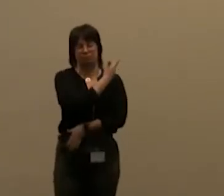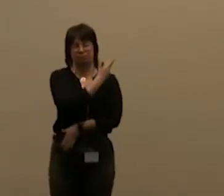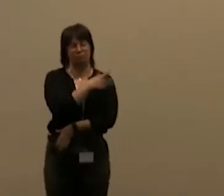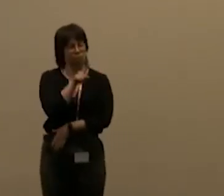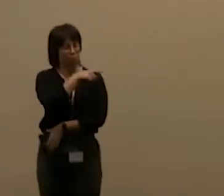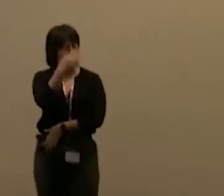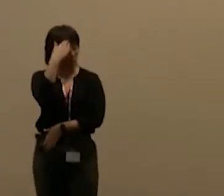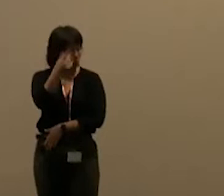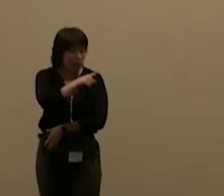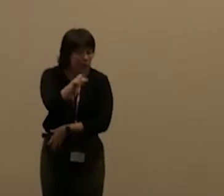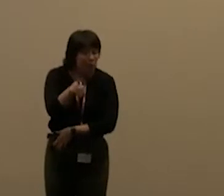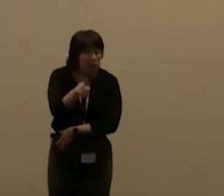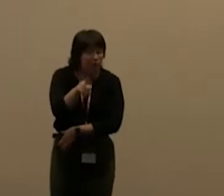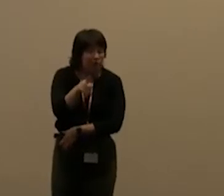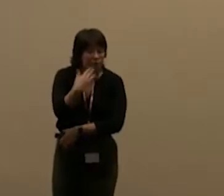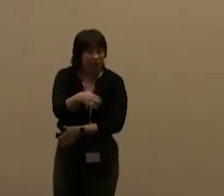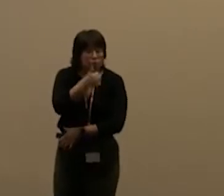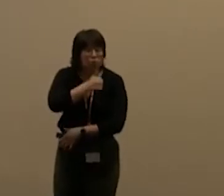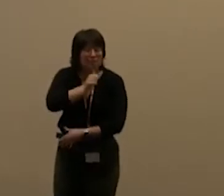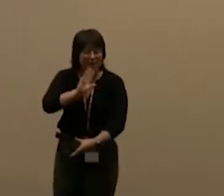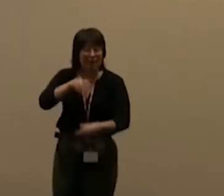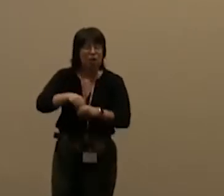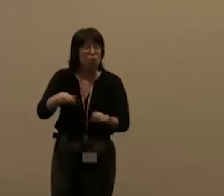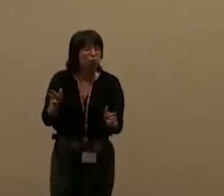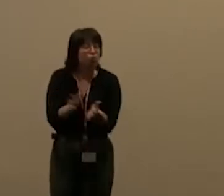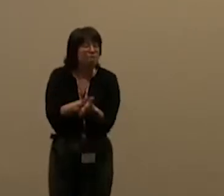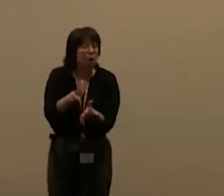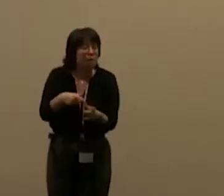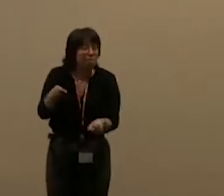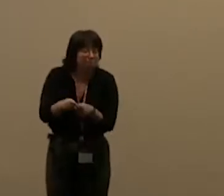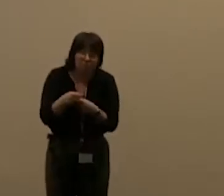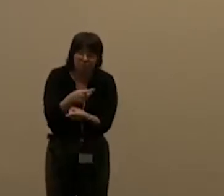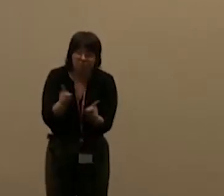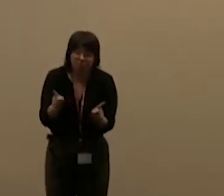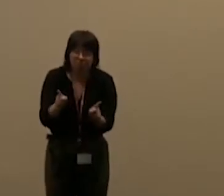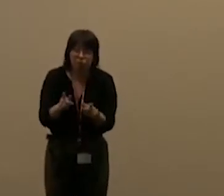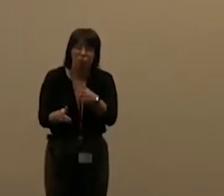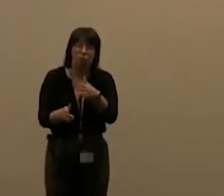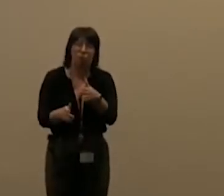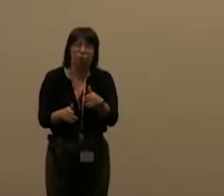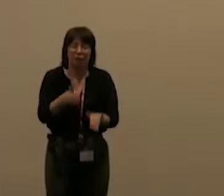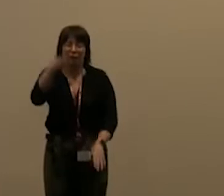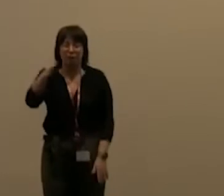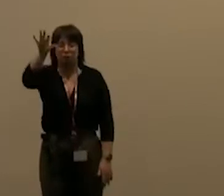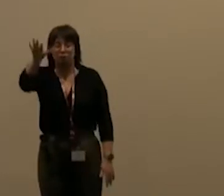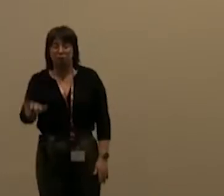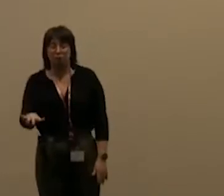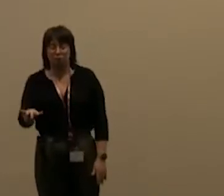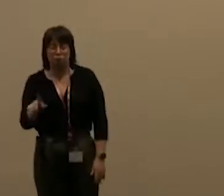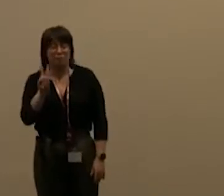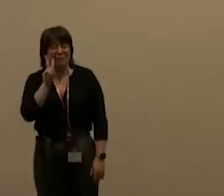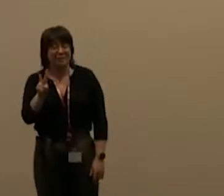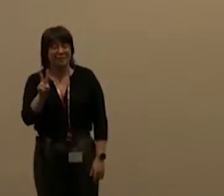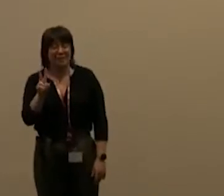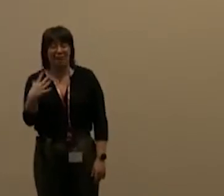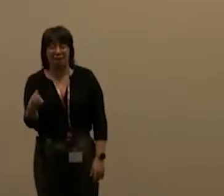And you might not know this, have any of you used the built-in approvals app? So if we go to the left navigation here, you'll see that